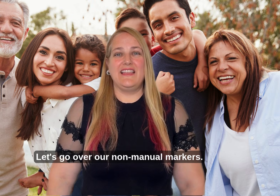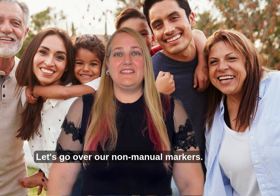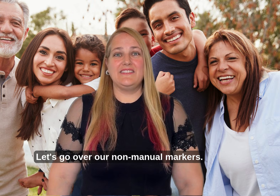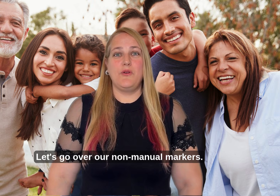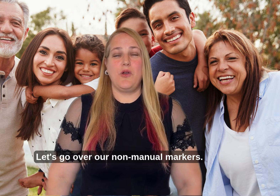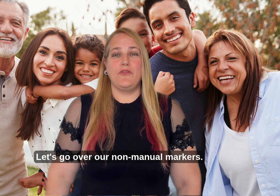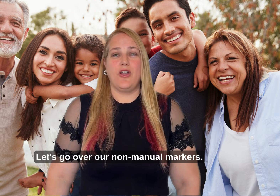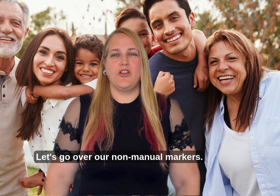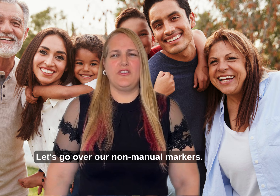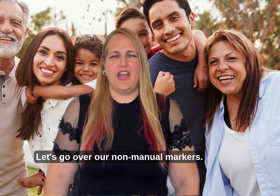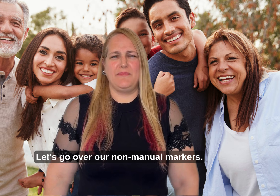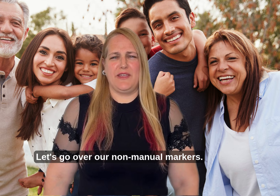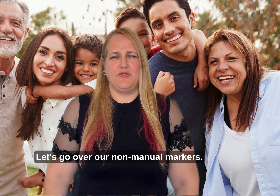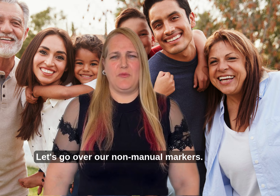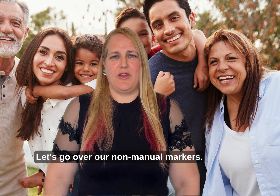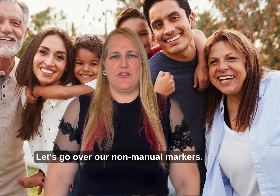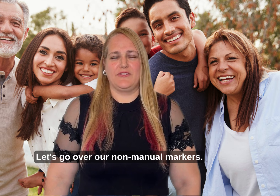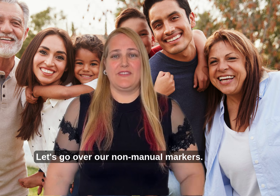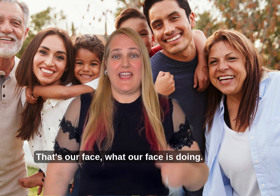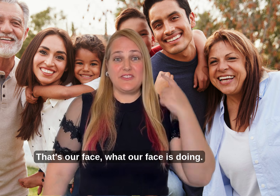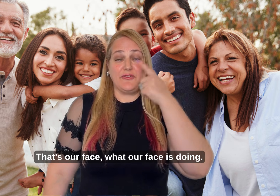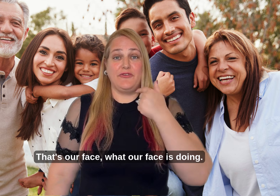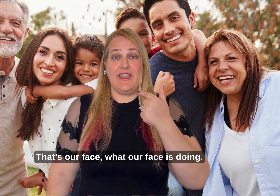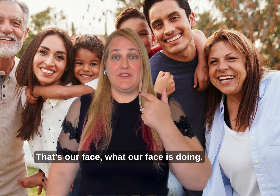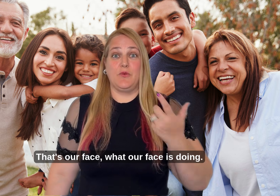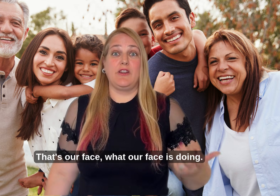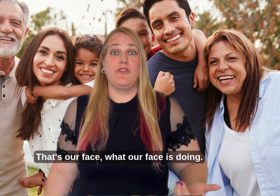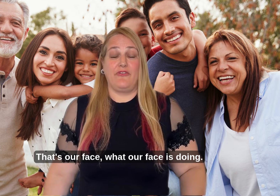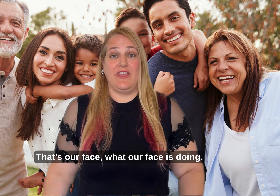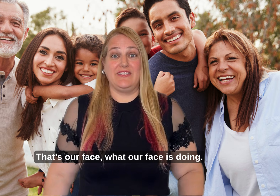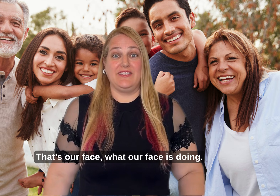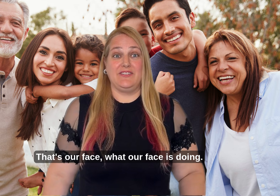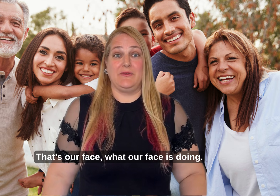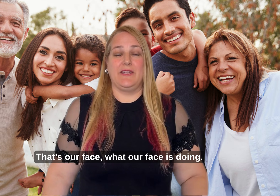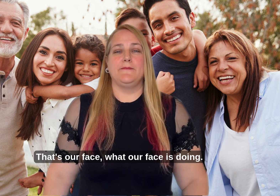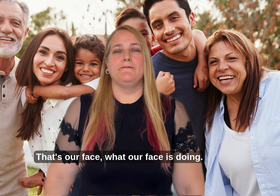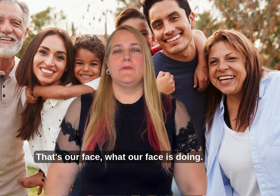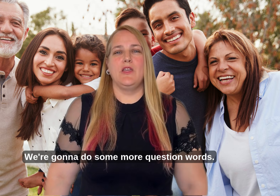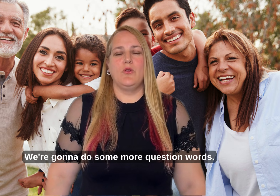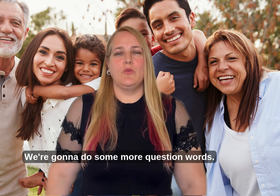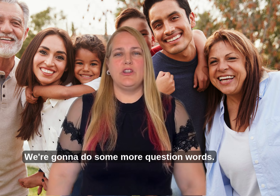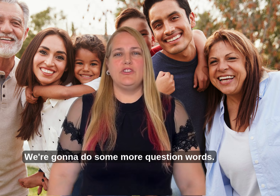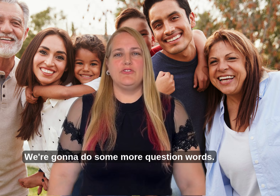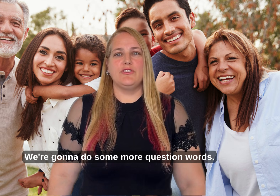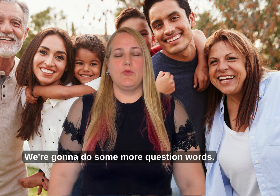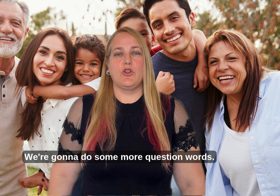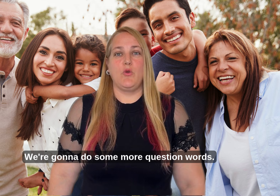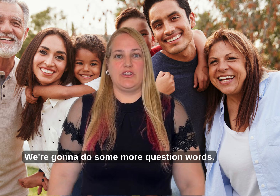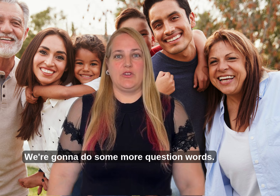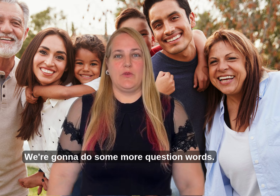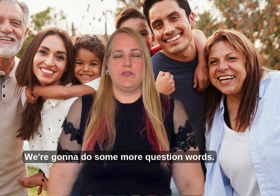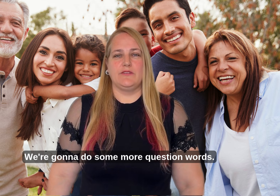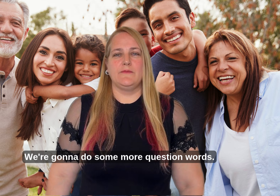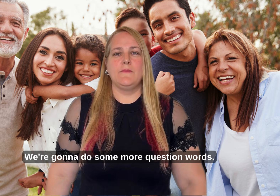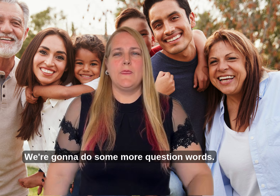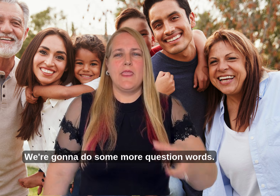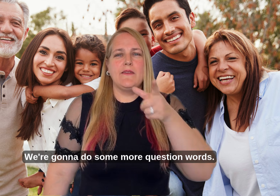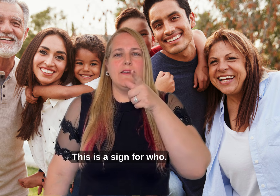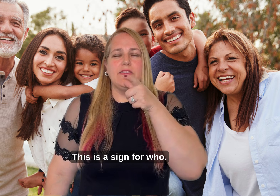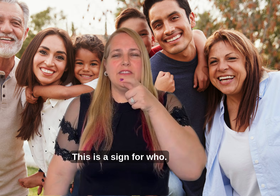Let's go over our non-manual markers. That's our face, what our face is doing. We're going to do some more question words. This